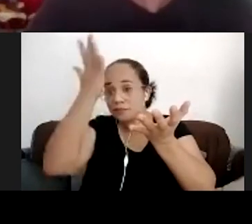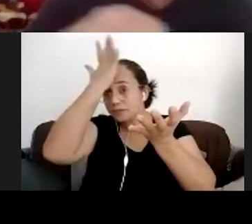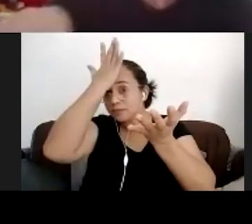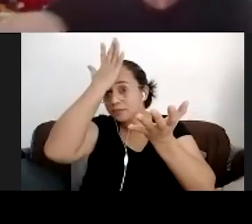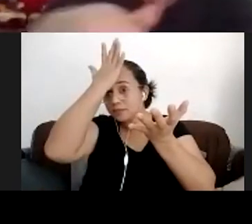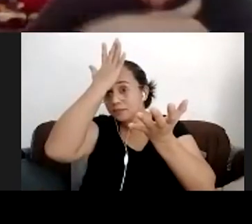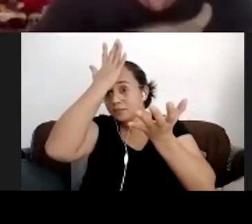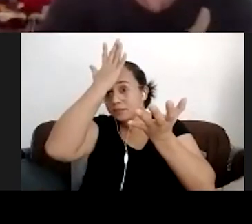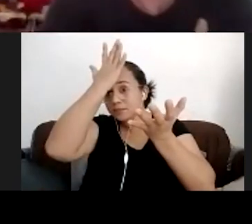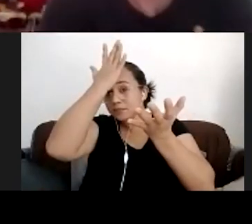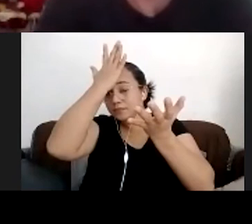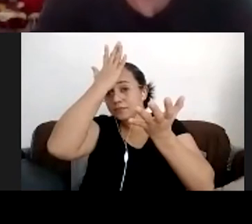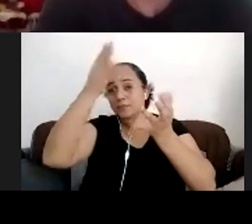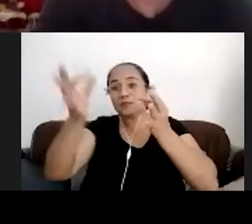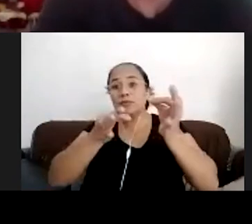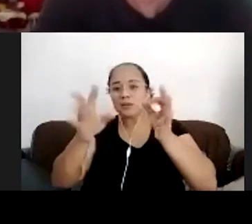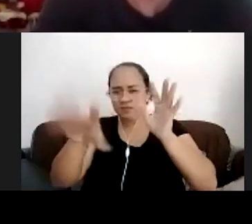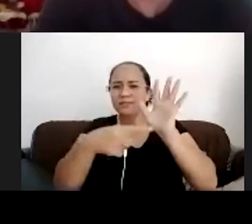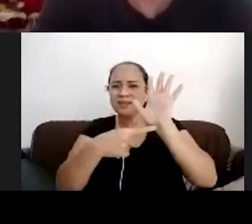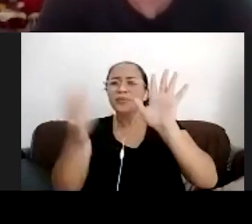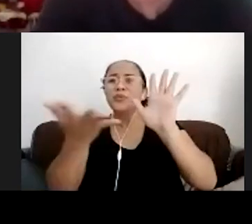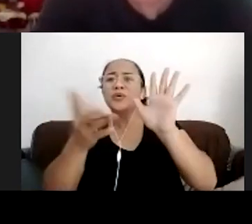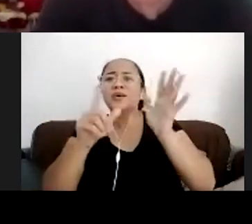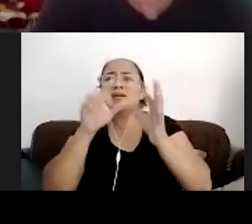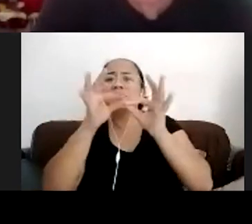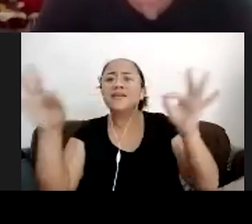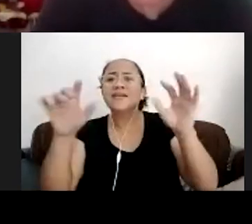With your diagram before.